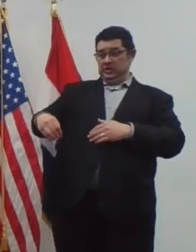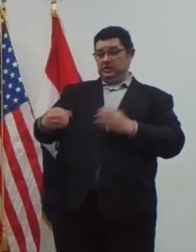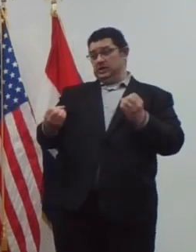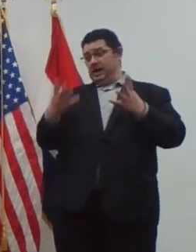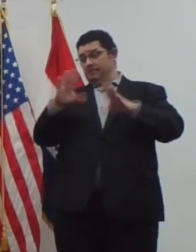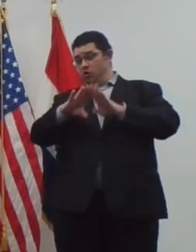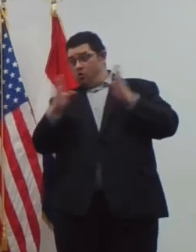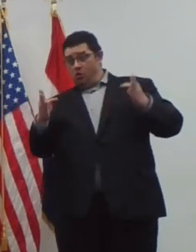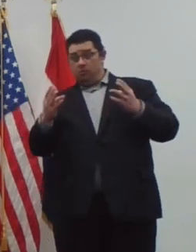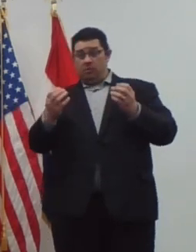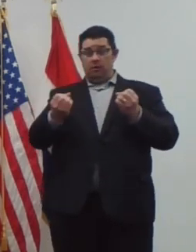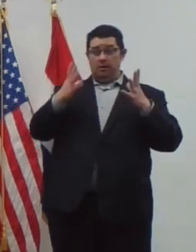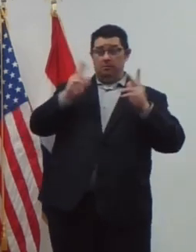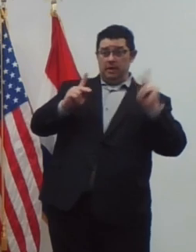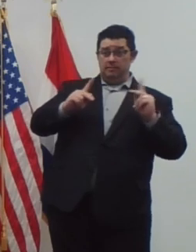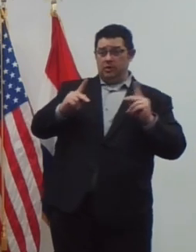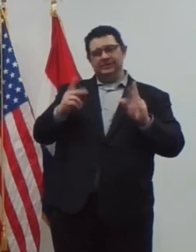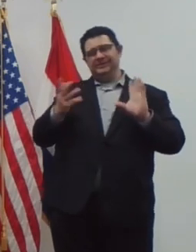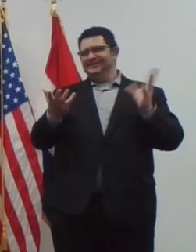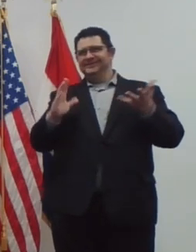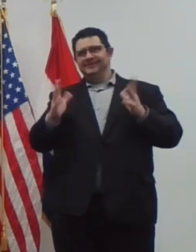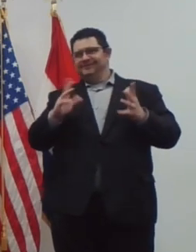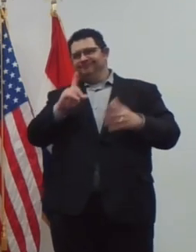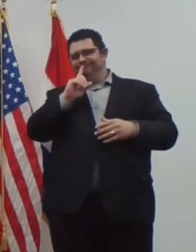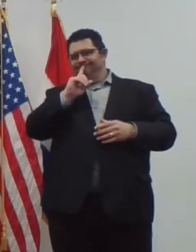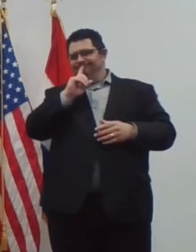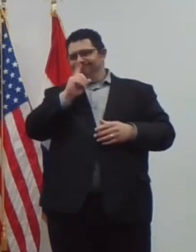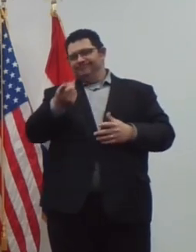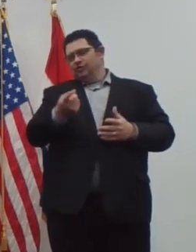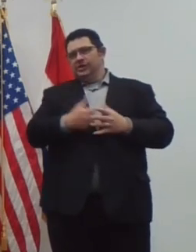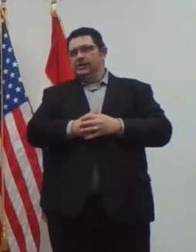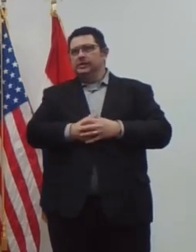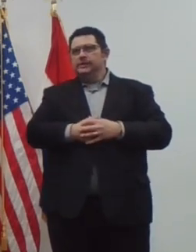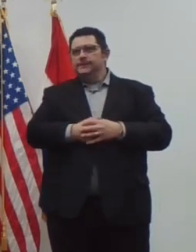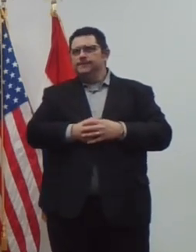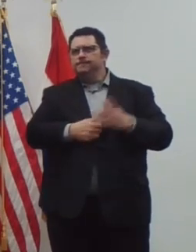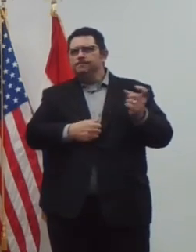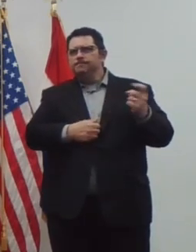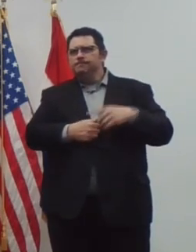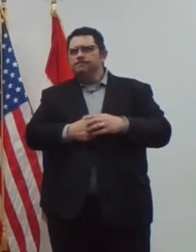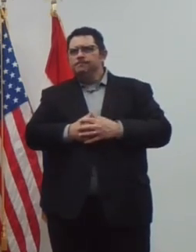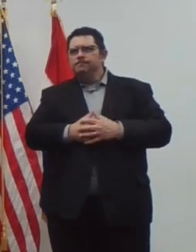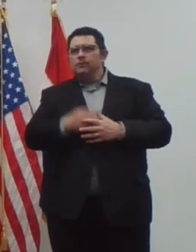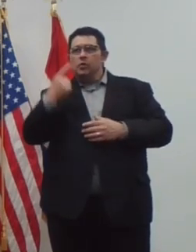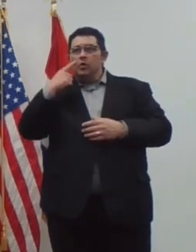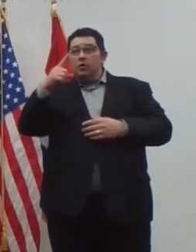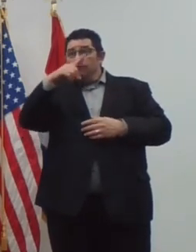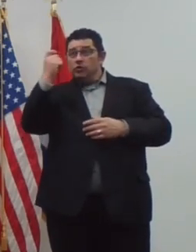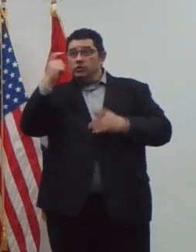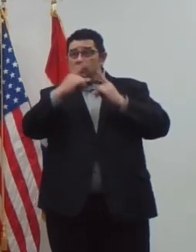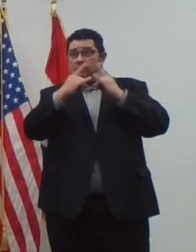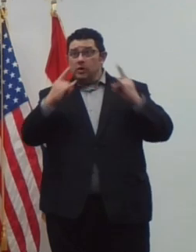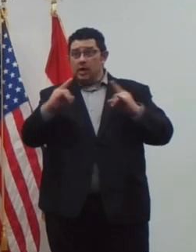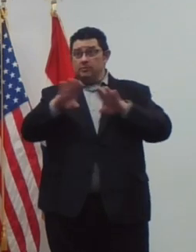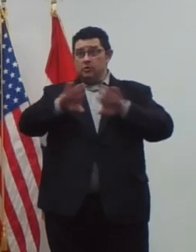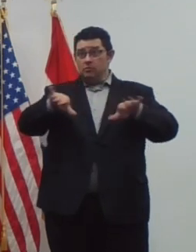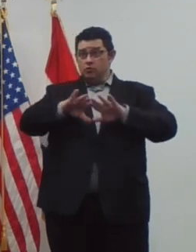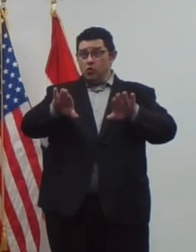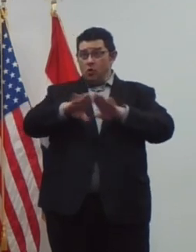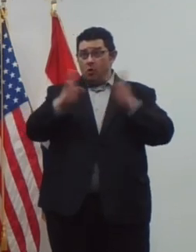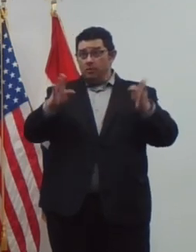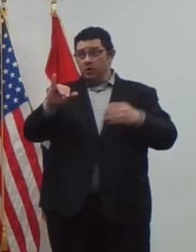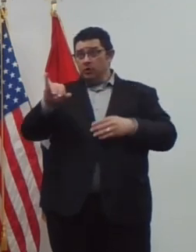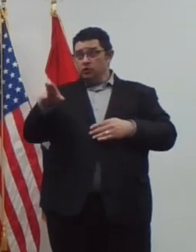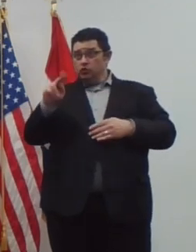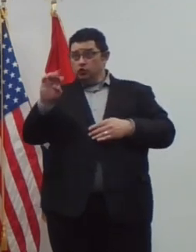opening, we just have anecdotal reports. It's really hard to say. For the summer camps in the pool opening June 1st